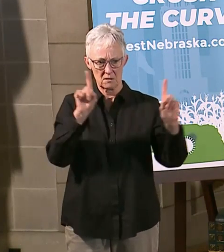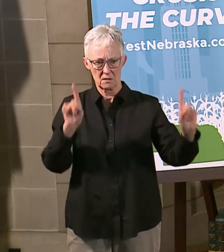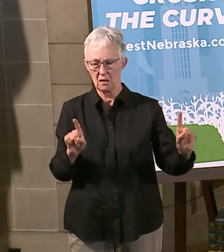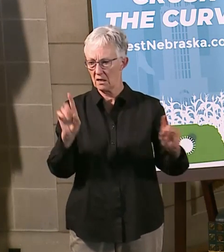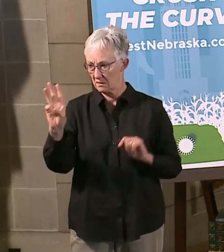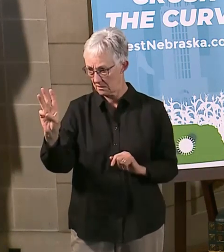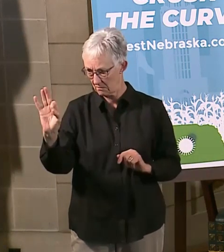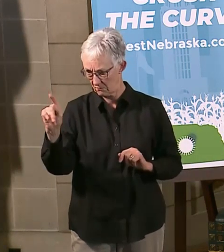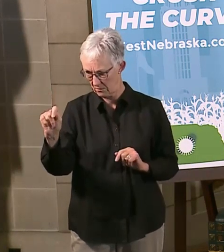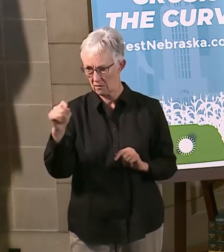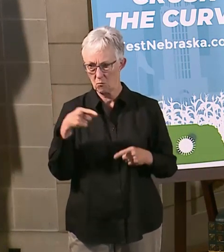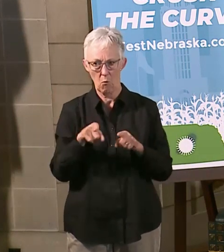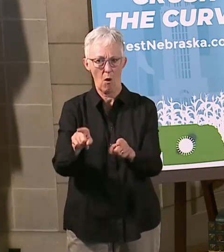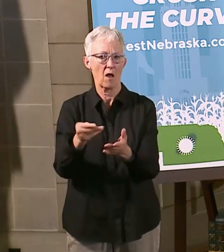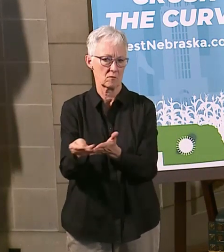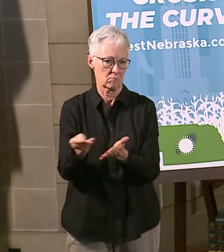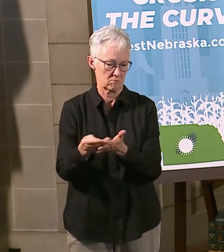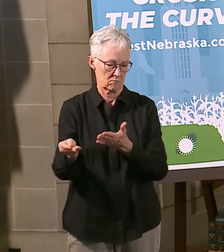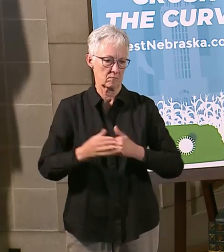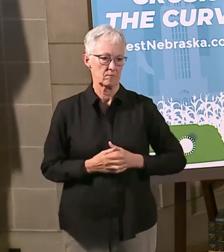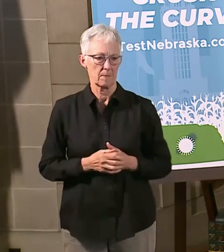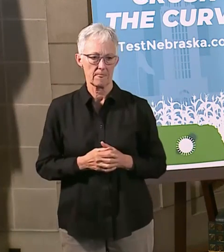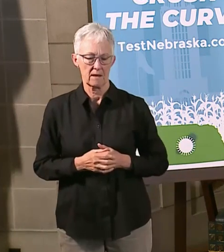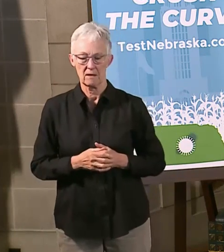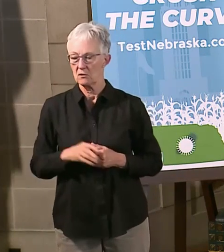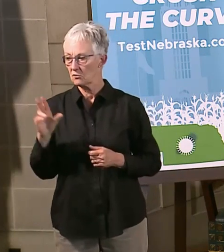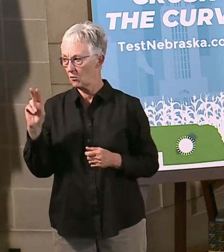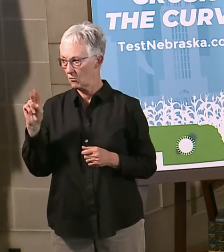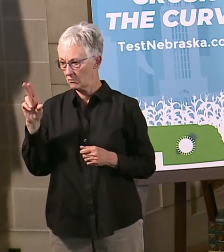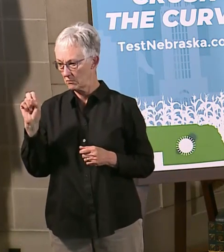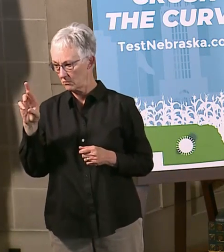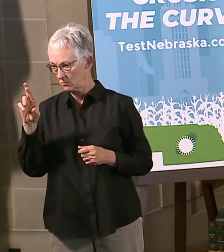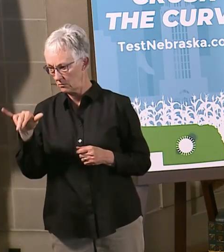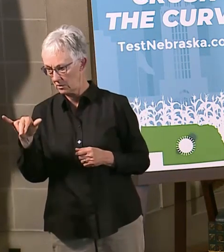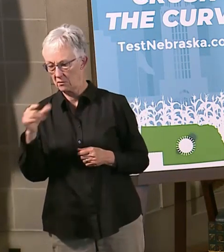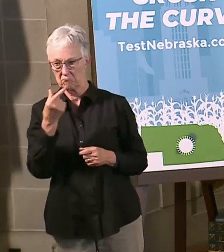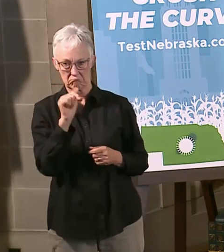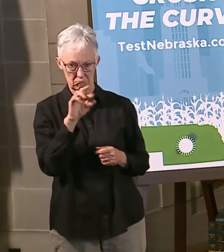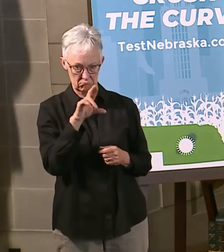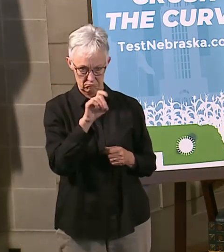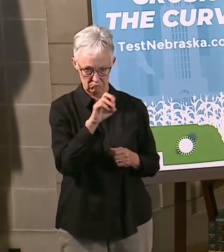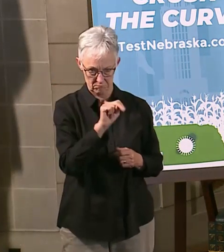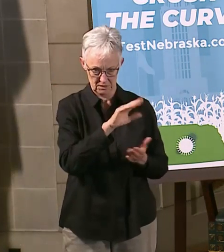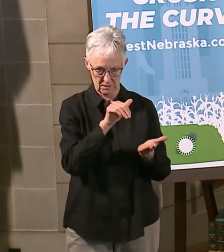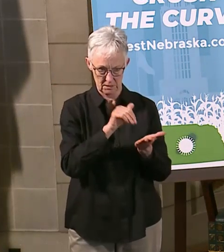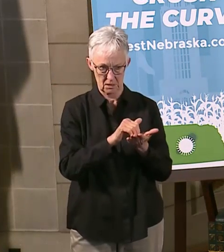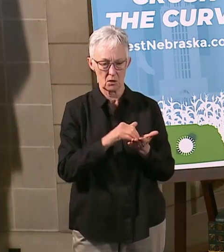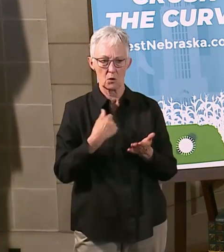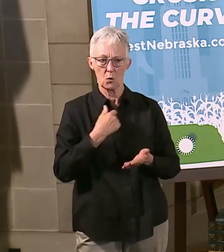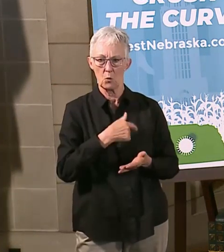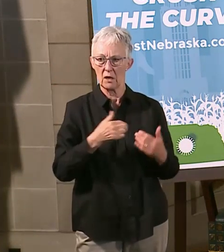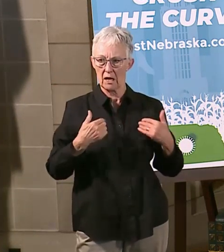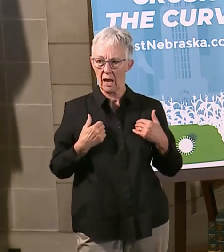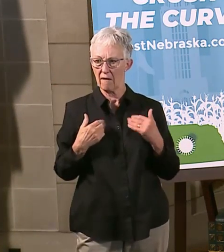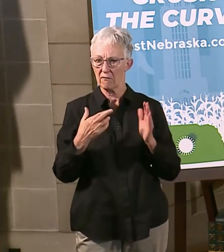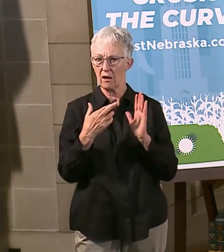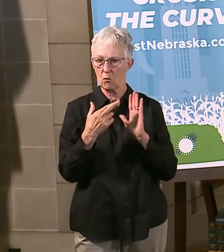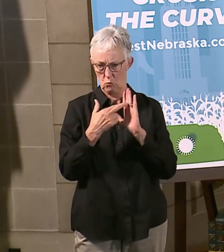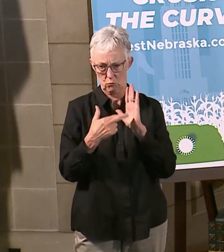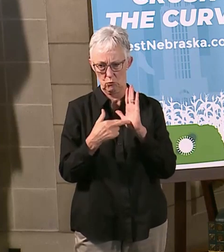In addition to the nurseries and the garden centers, we also we have directives out for farmers